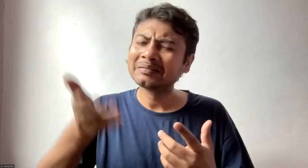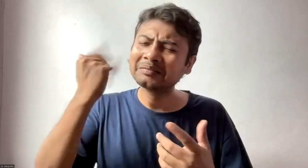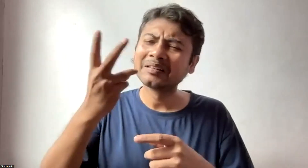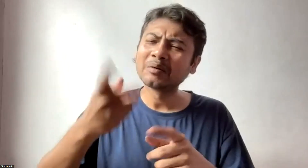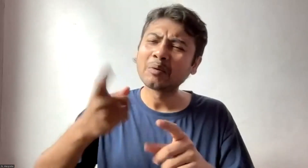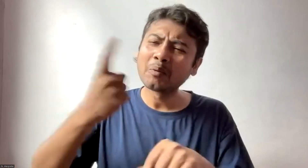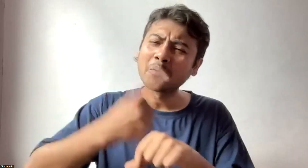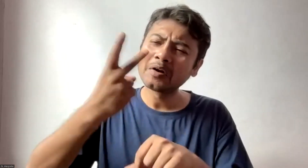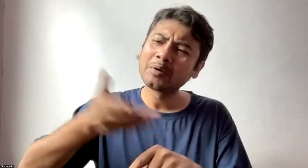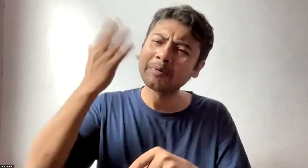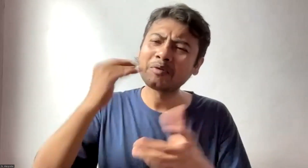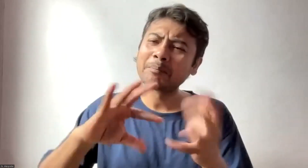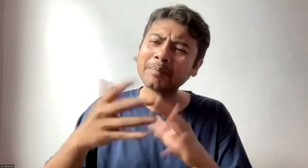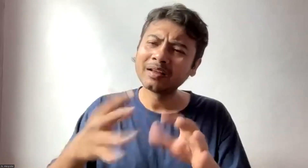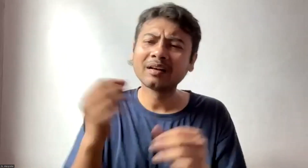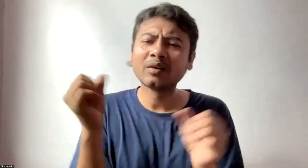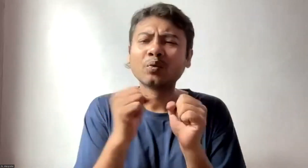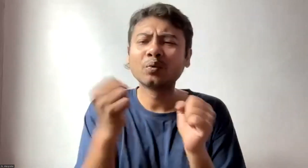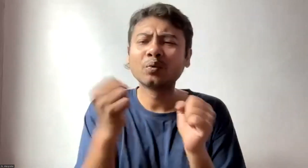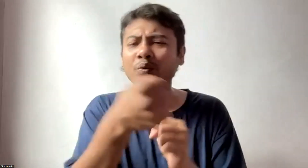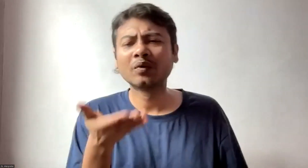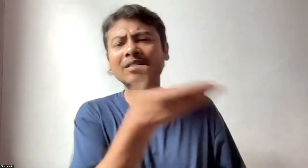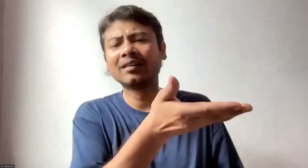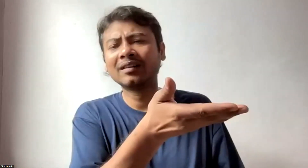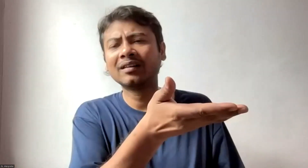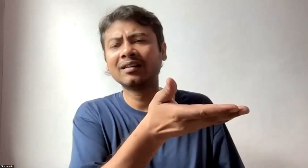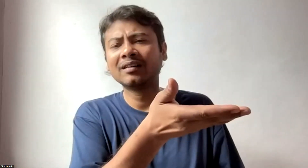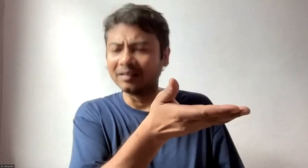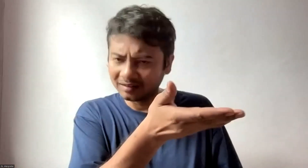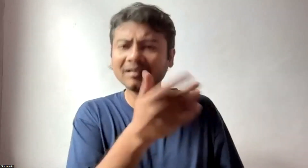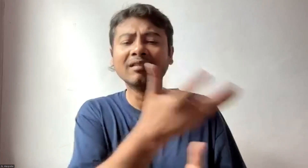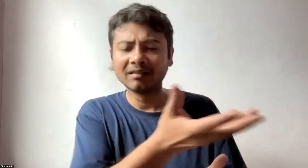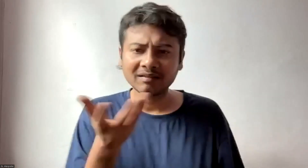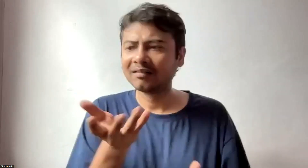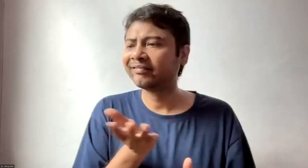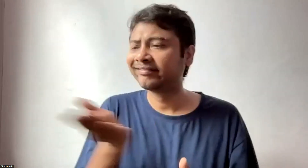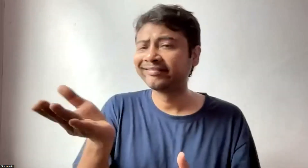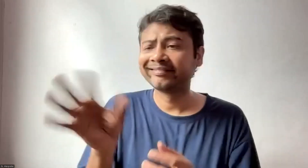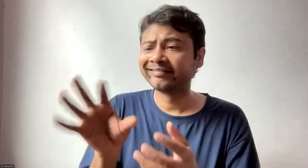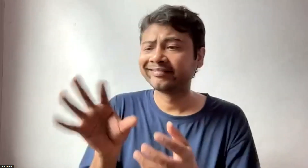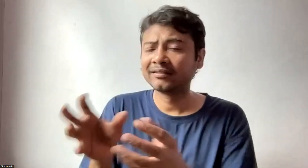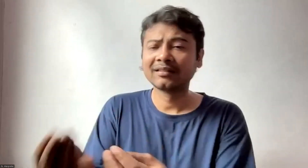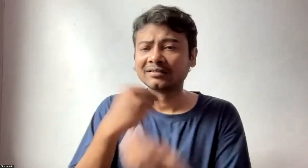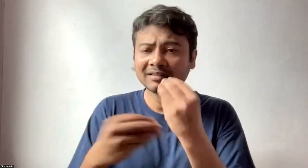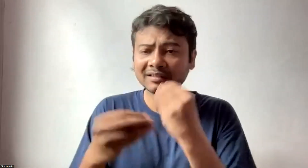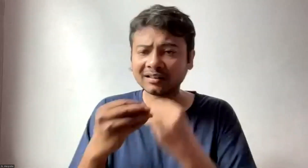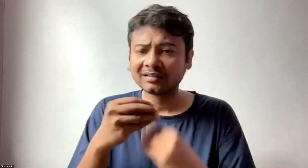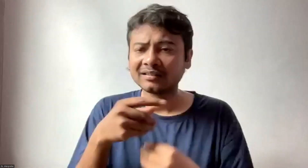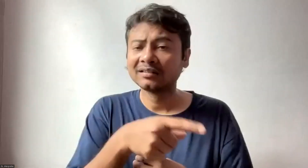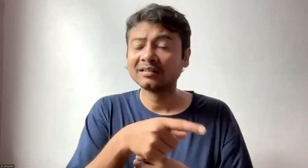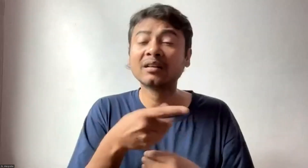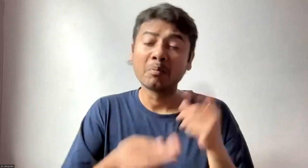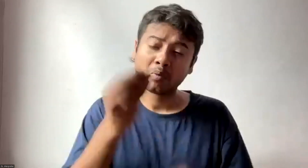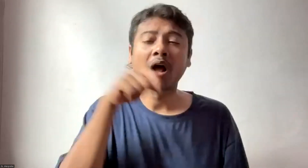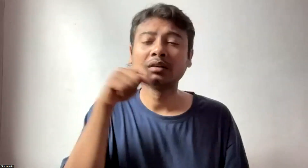And especially such people are very prone to eating non-vegetarian food, killing of animals, and then enjoying